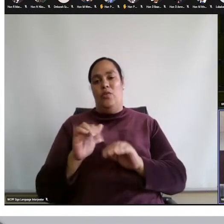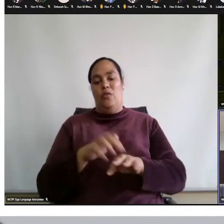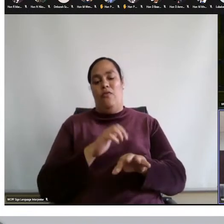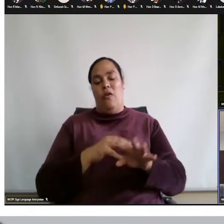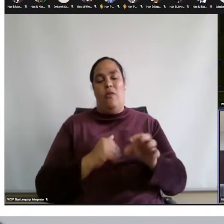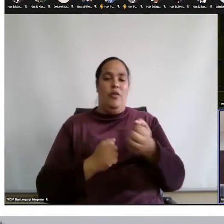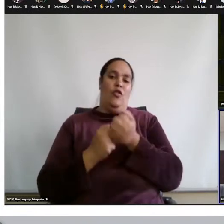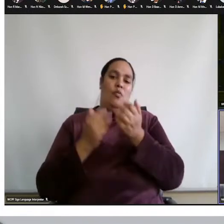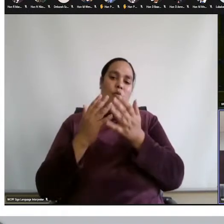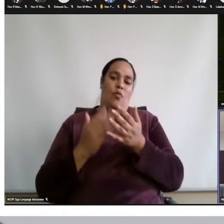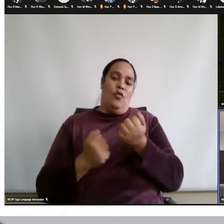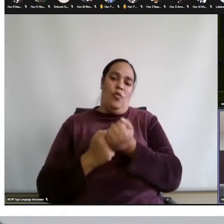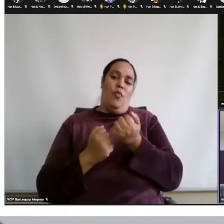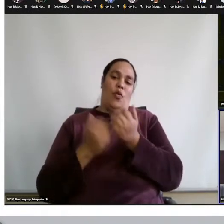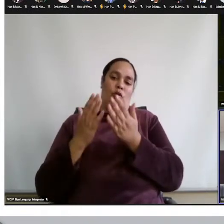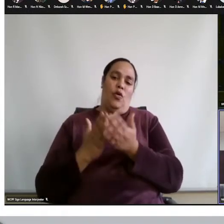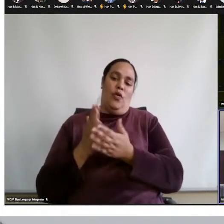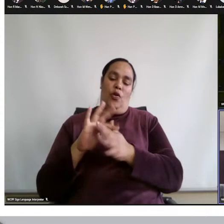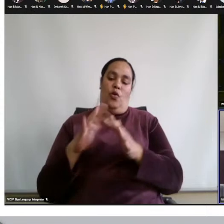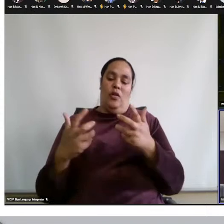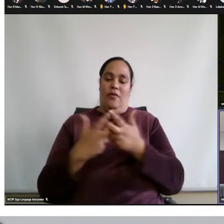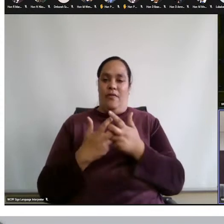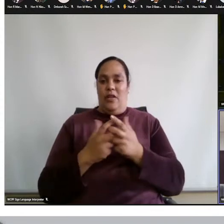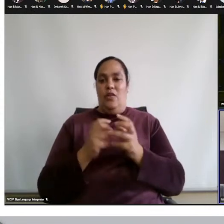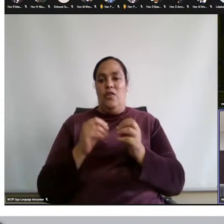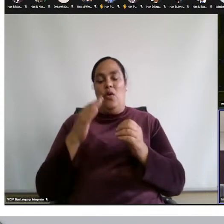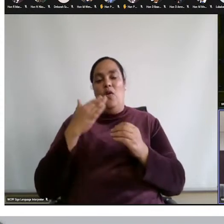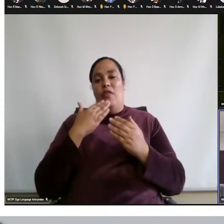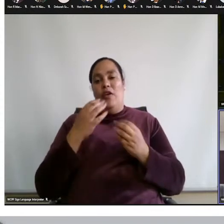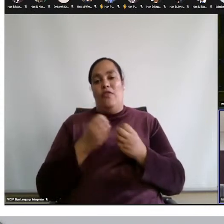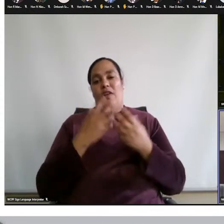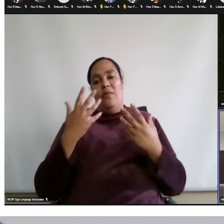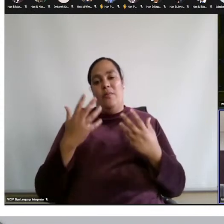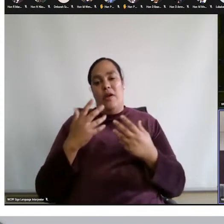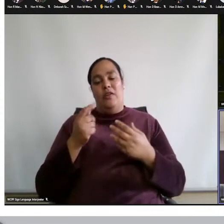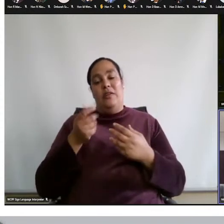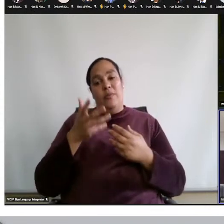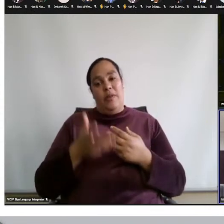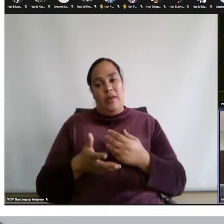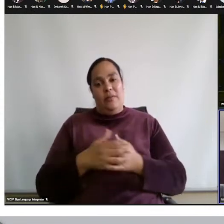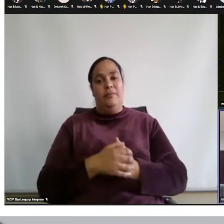boereondersteuning dienooreenkomstig aan te pas. So baie dankie, agbare spreker.